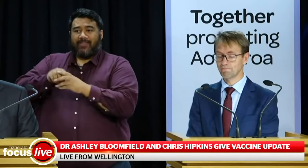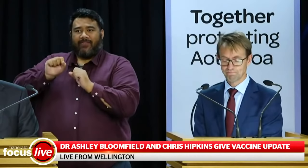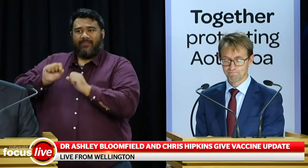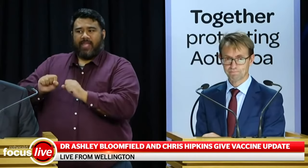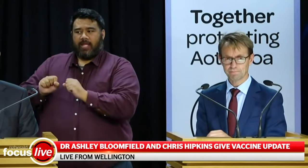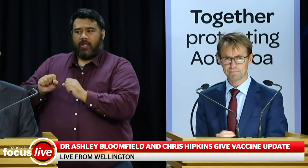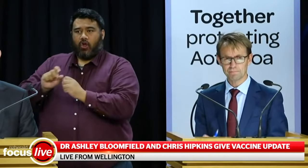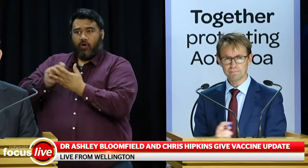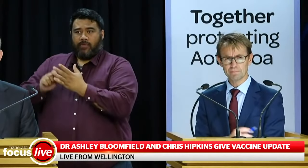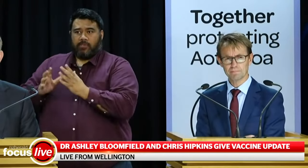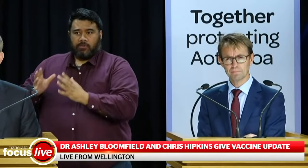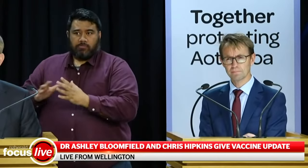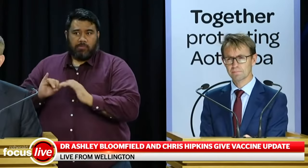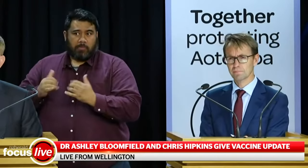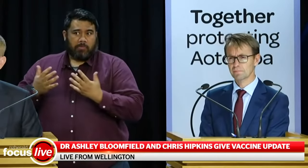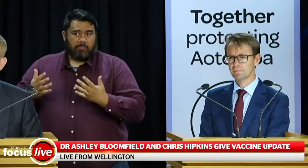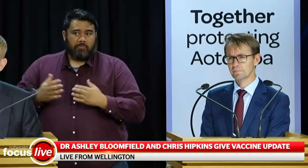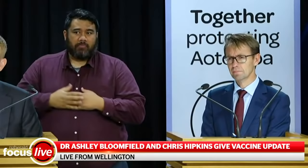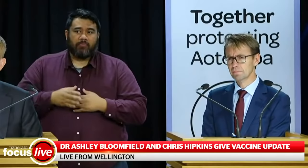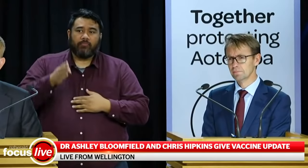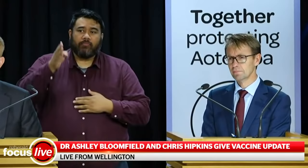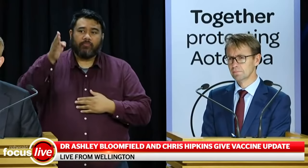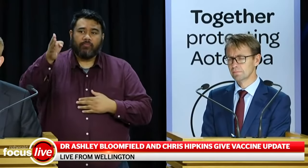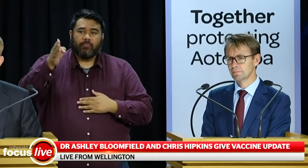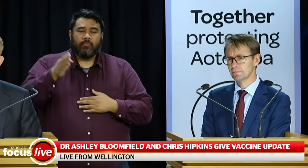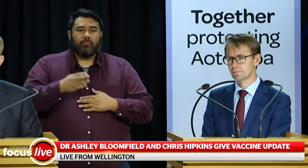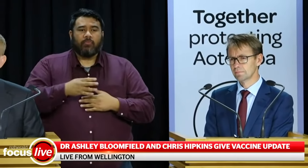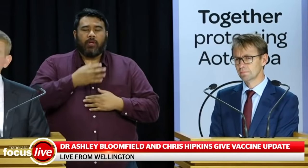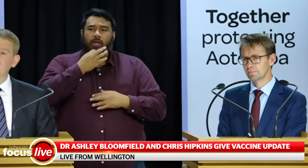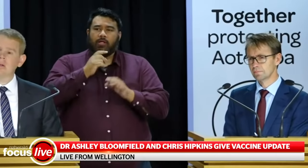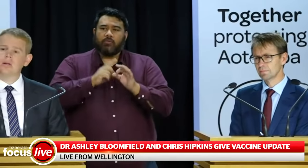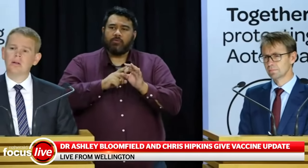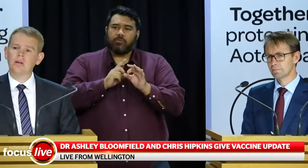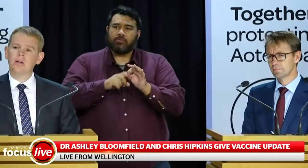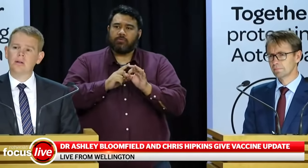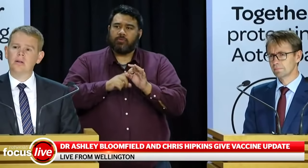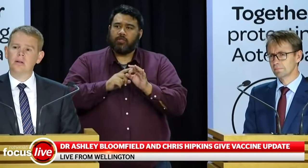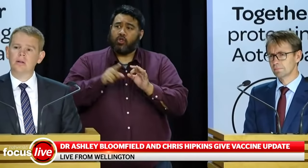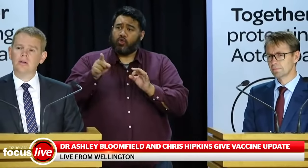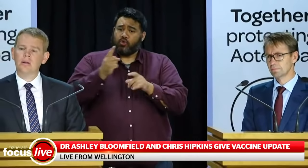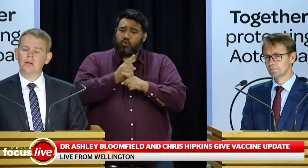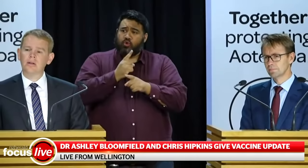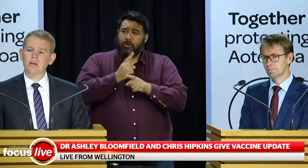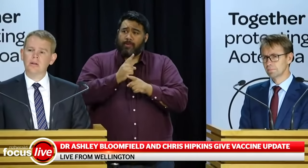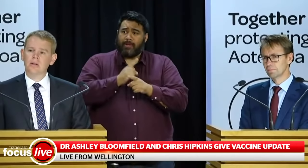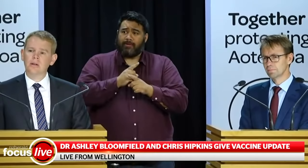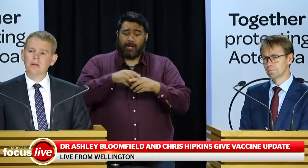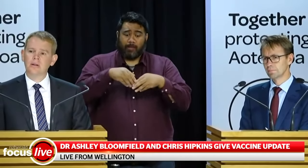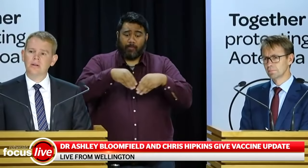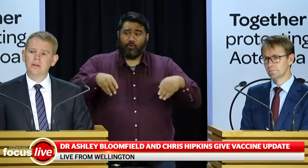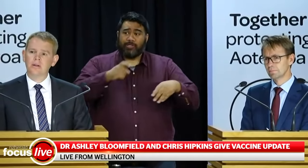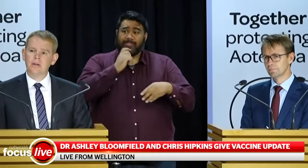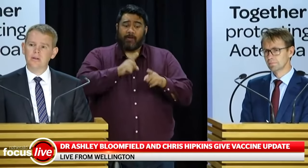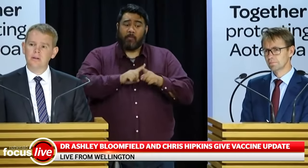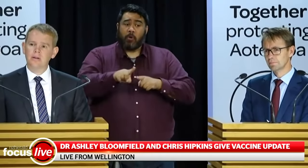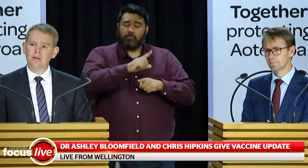too. The government essentially, you talk about the people at the margins who, so we have a register, it's